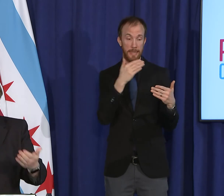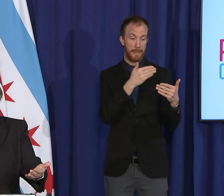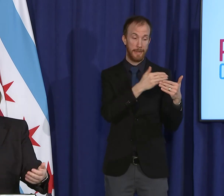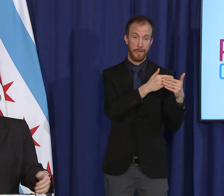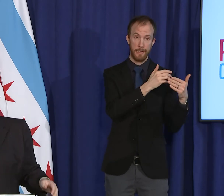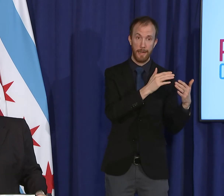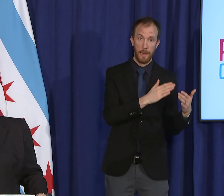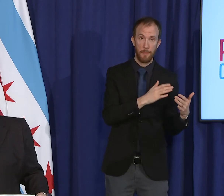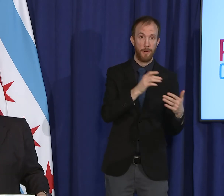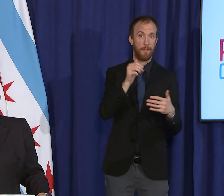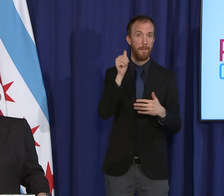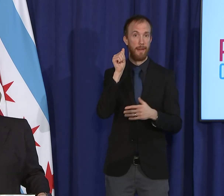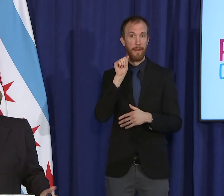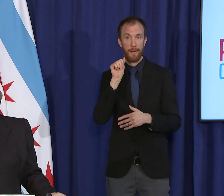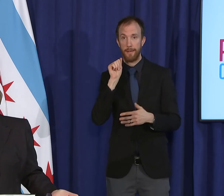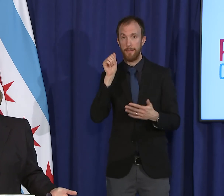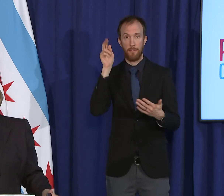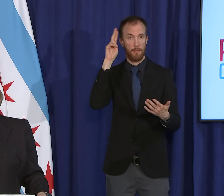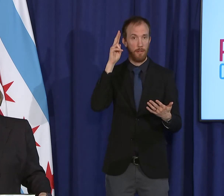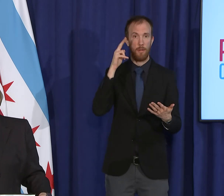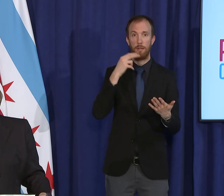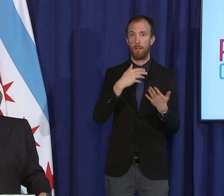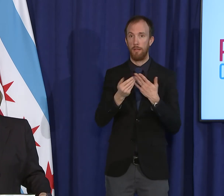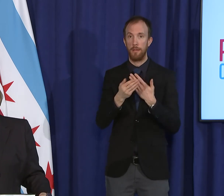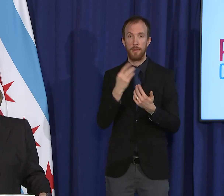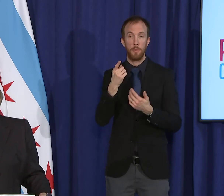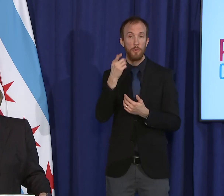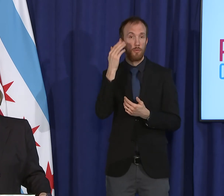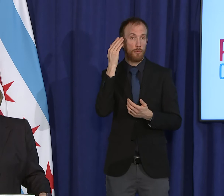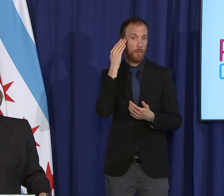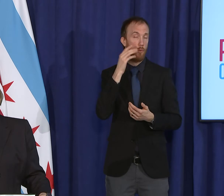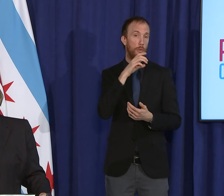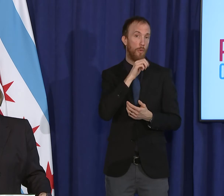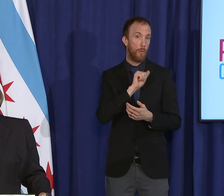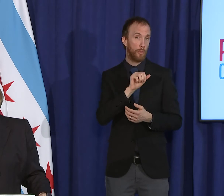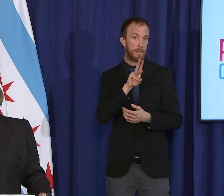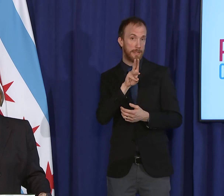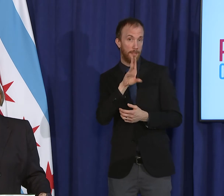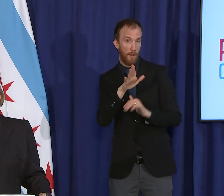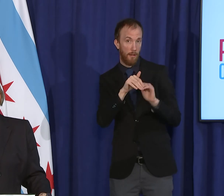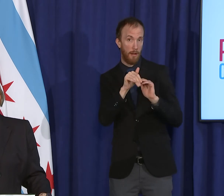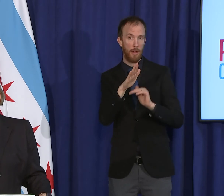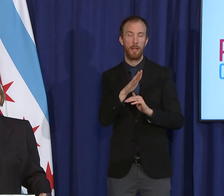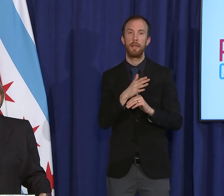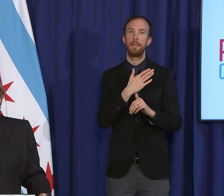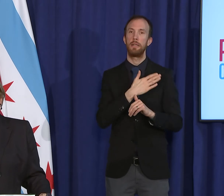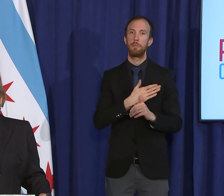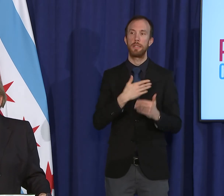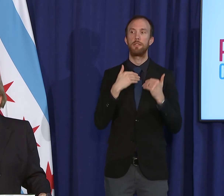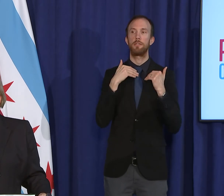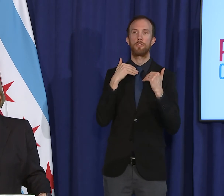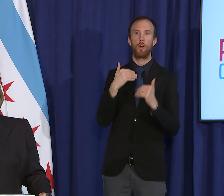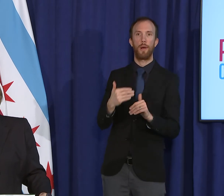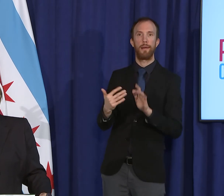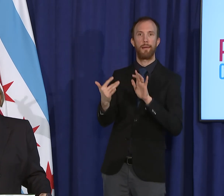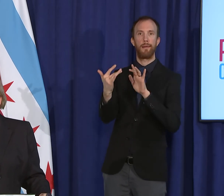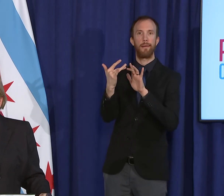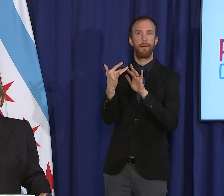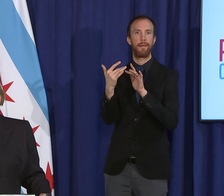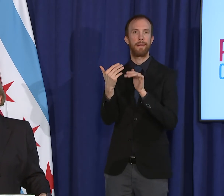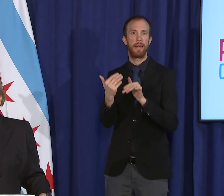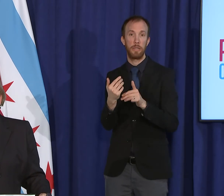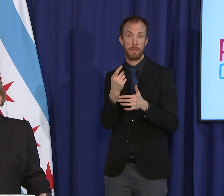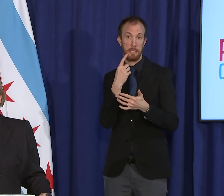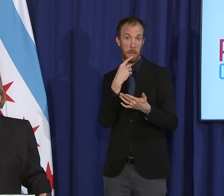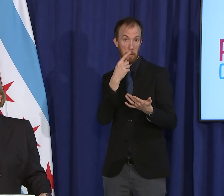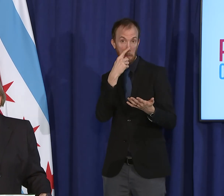aunt, if you have someone, who's over 65 who hasn't been vaccinated, please do that outreach right now and say, can I help you